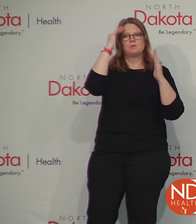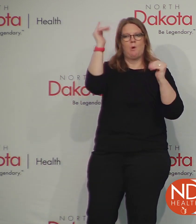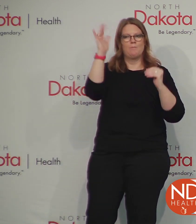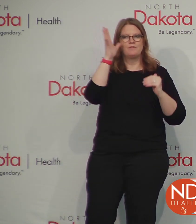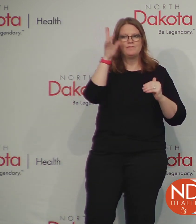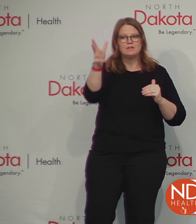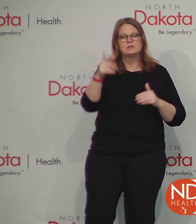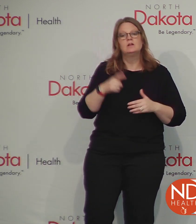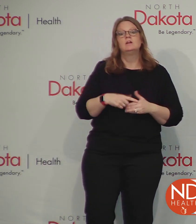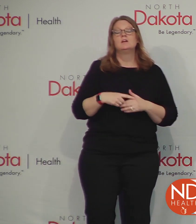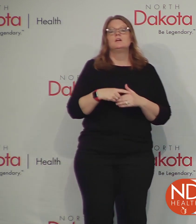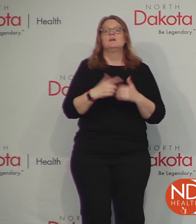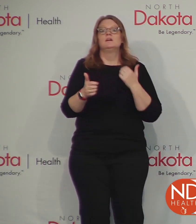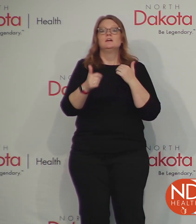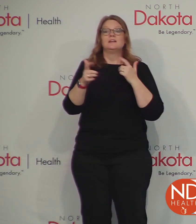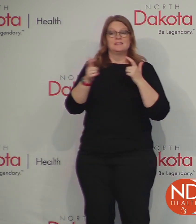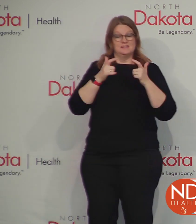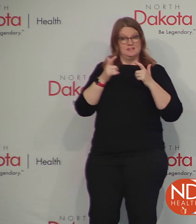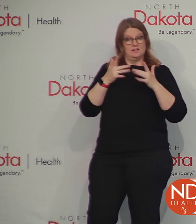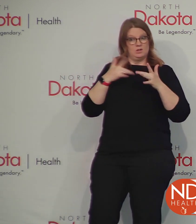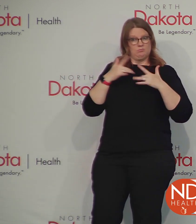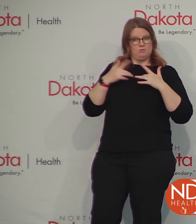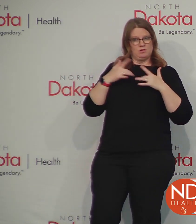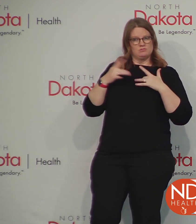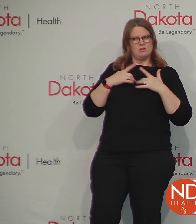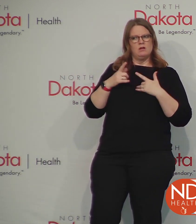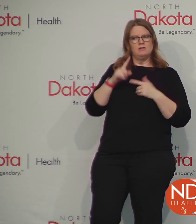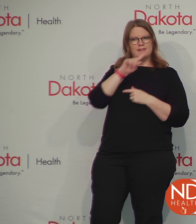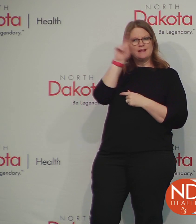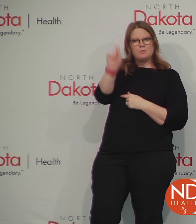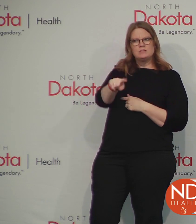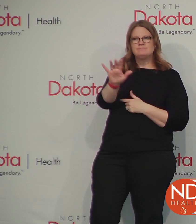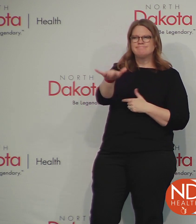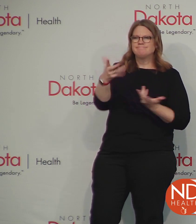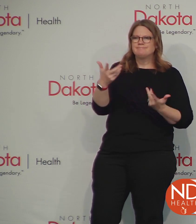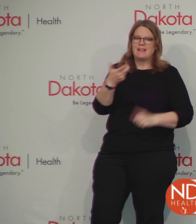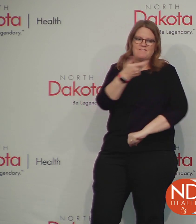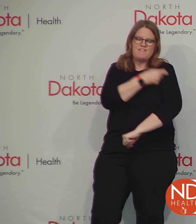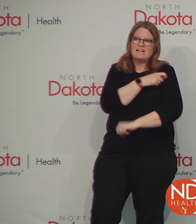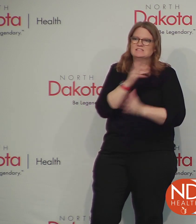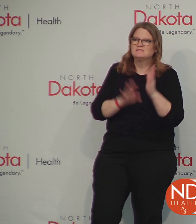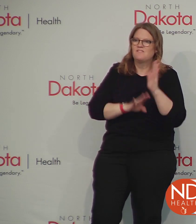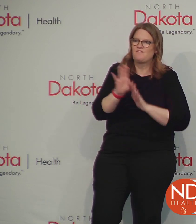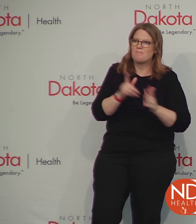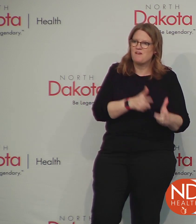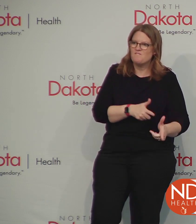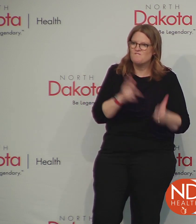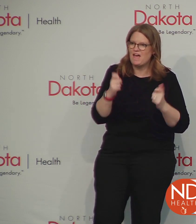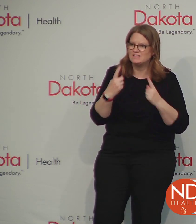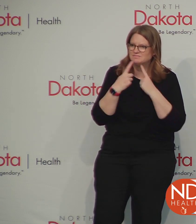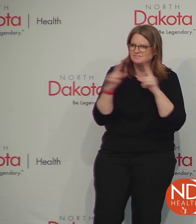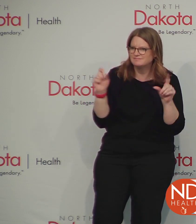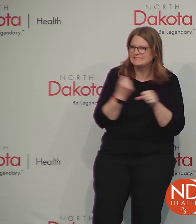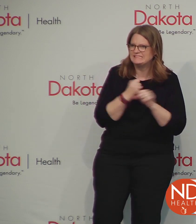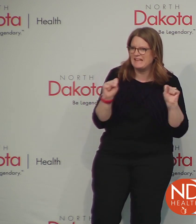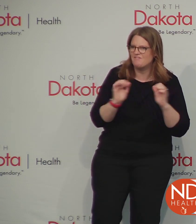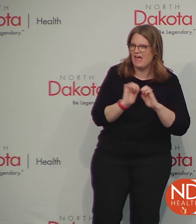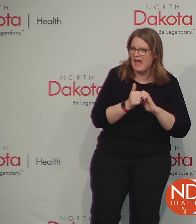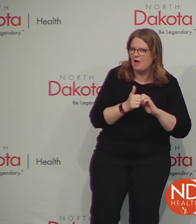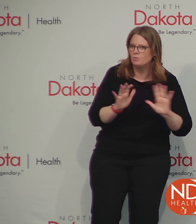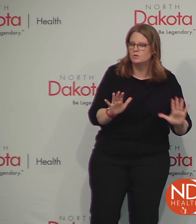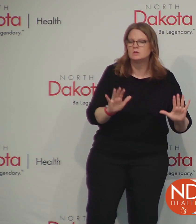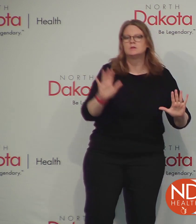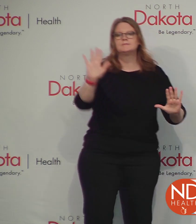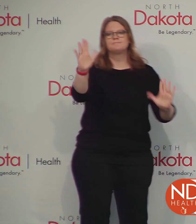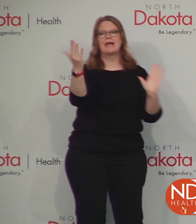have heard about the vaccine from my patients, the biggest question I keep getting asked is, how can a vaccine that was developed so quickly actually be safe? And I just